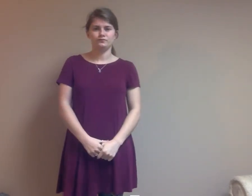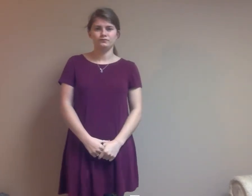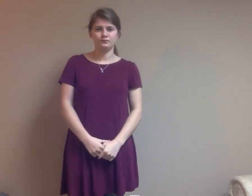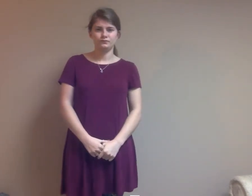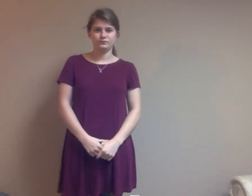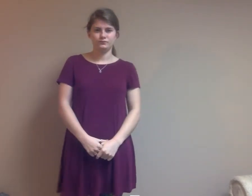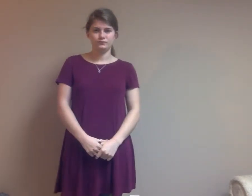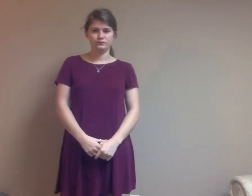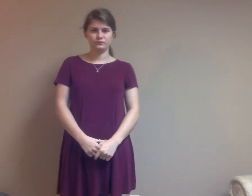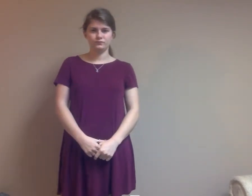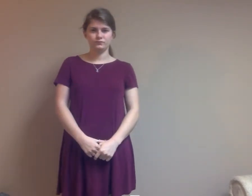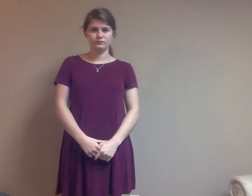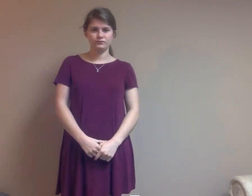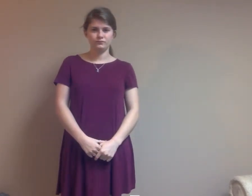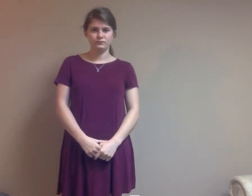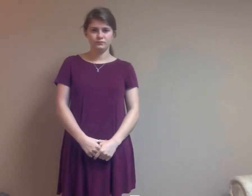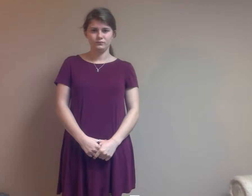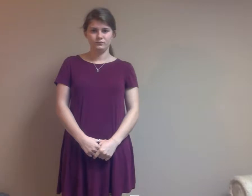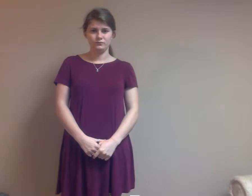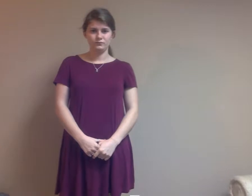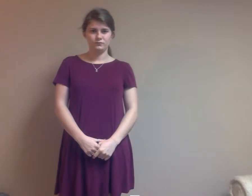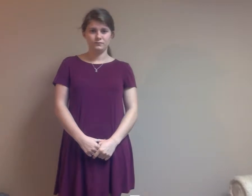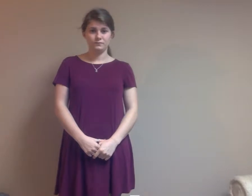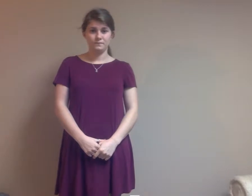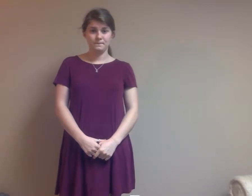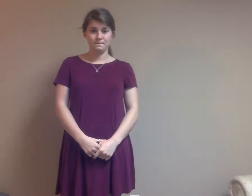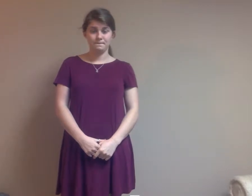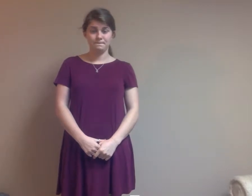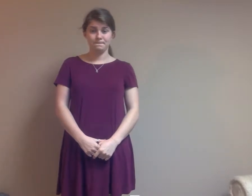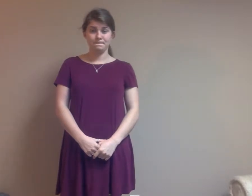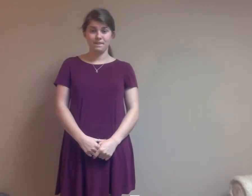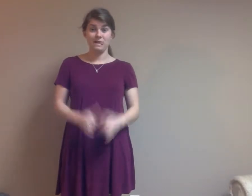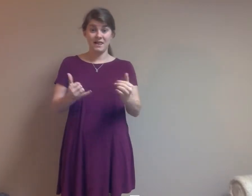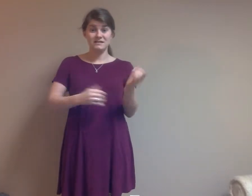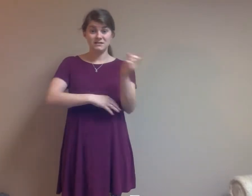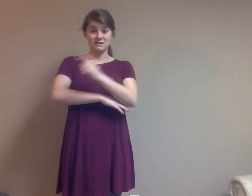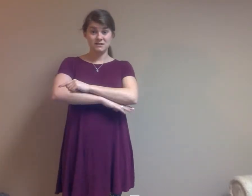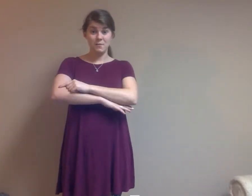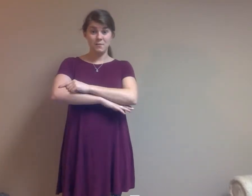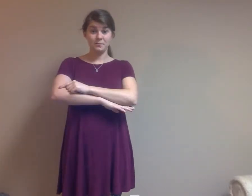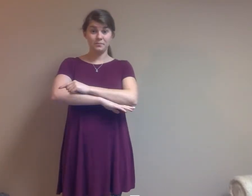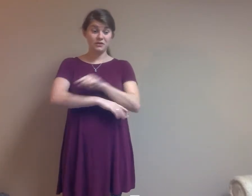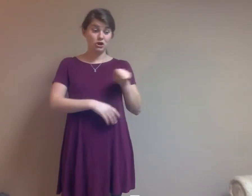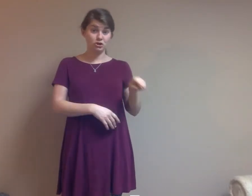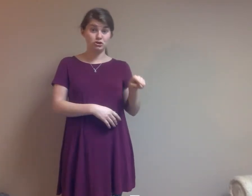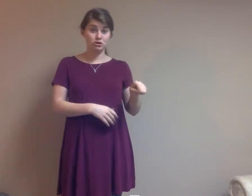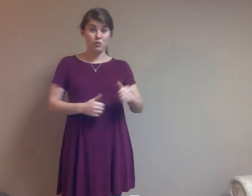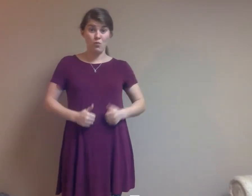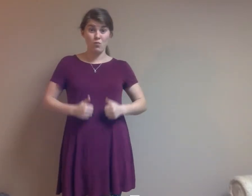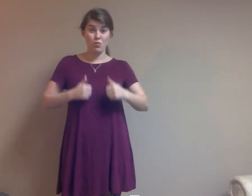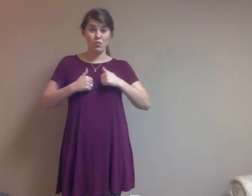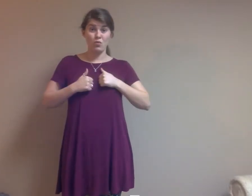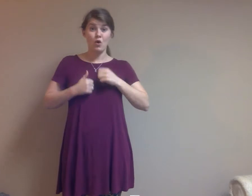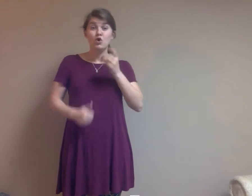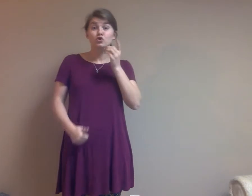From today, she'll be living in a dorm with 3 other 8-year-old girls. They're all new to boarding, and this year they